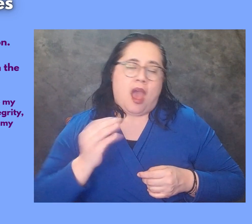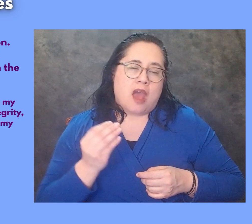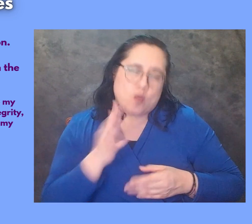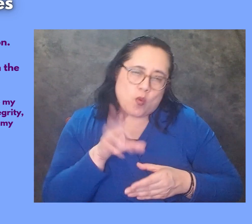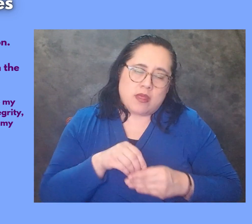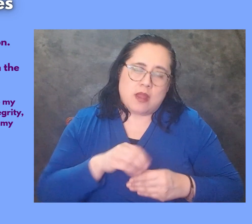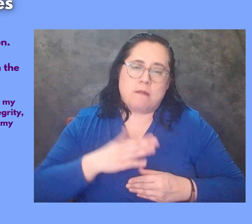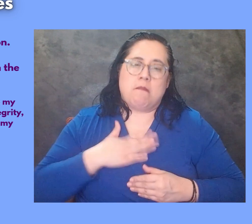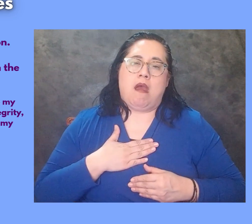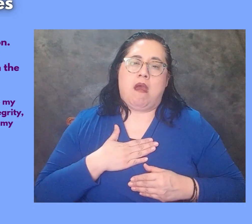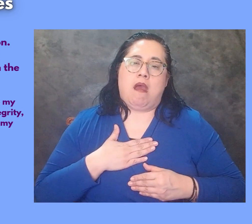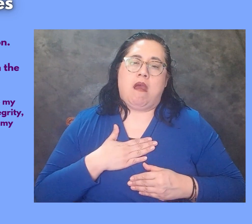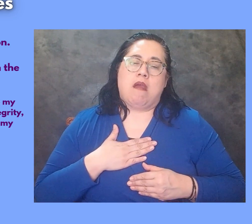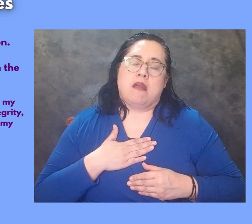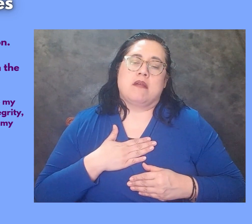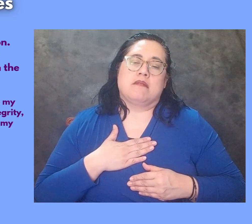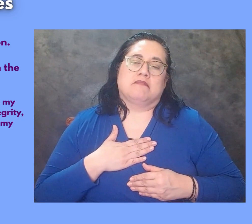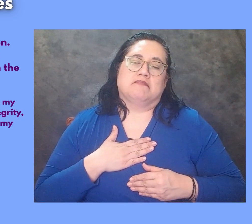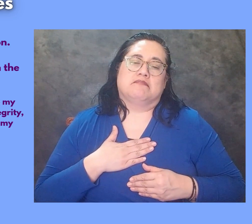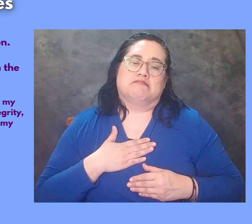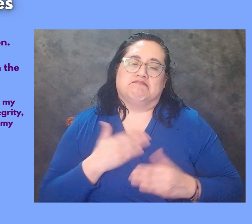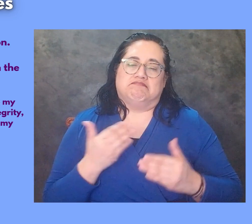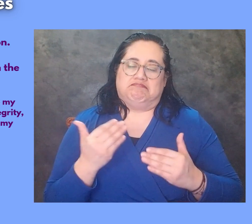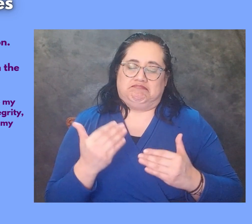professionalism, and